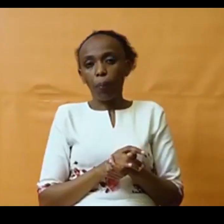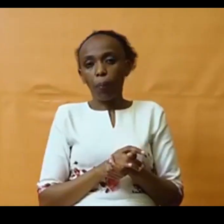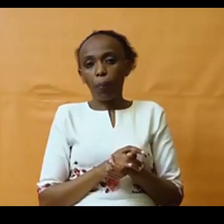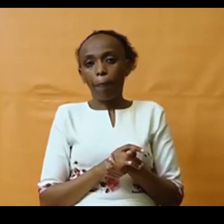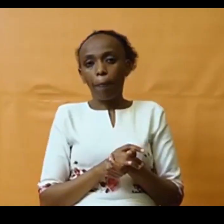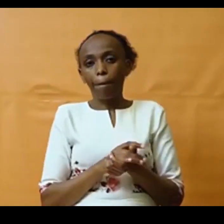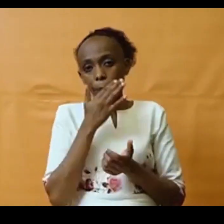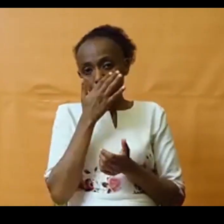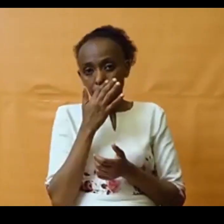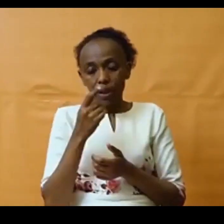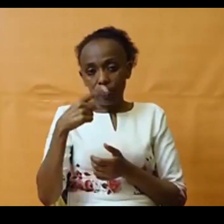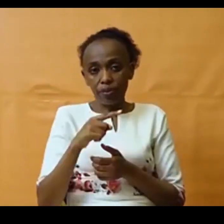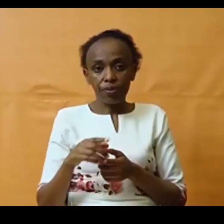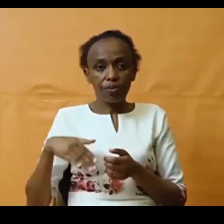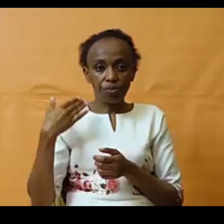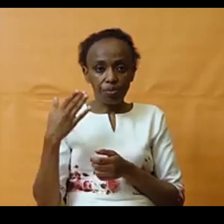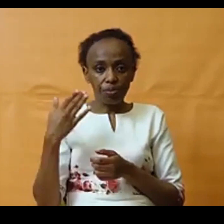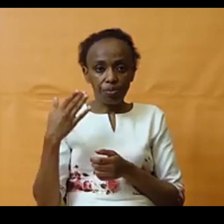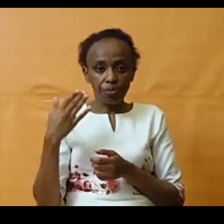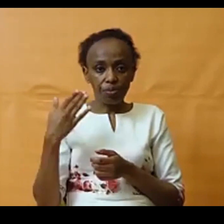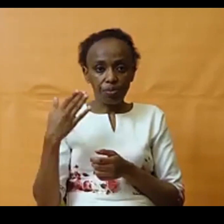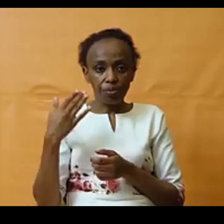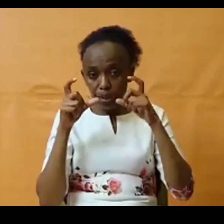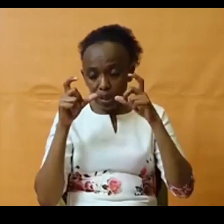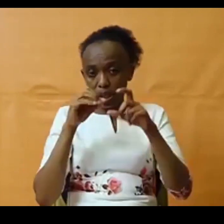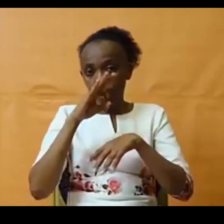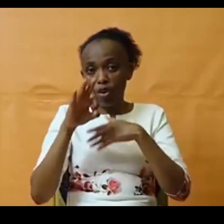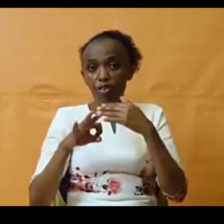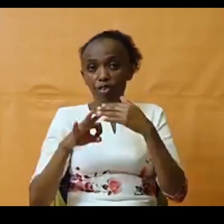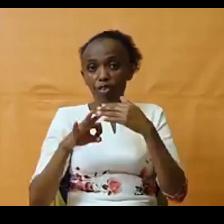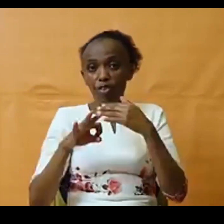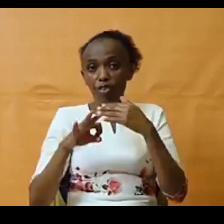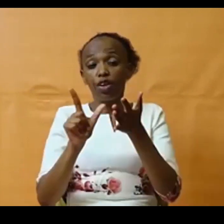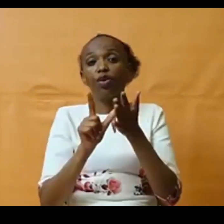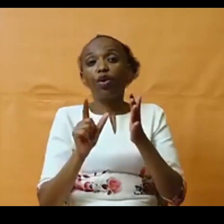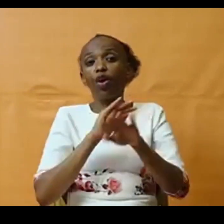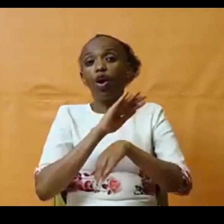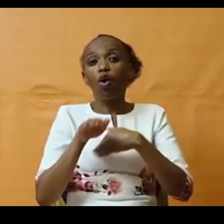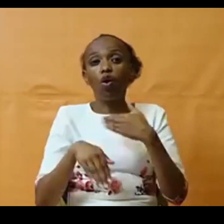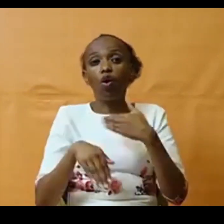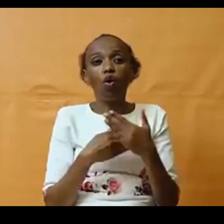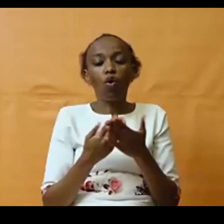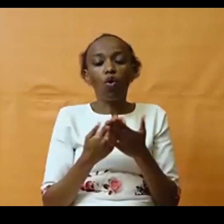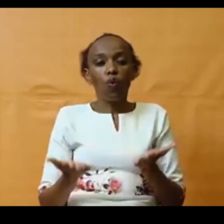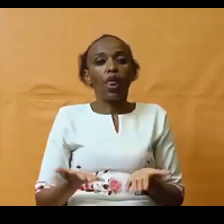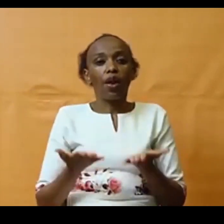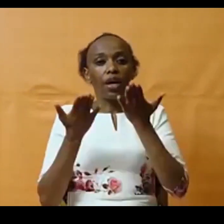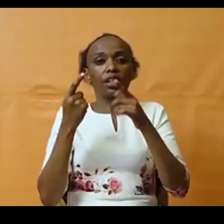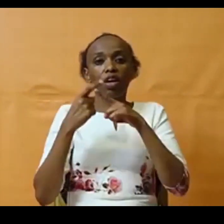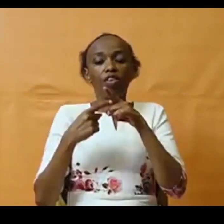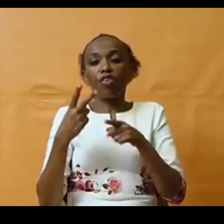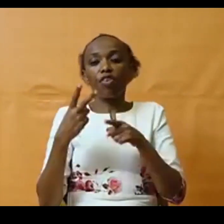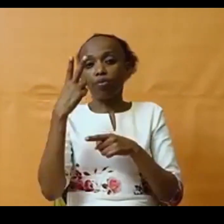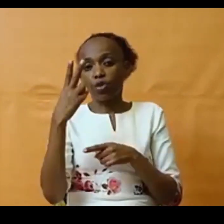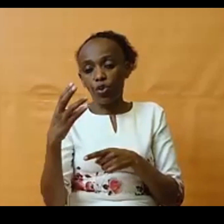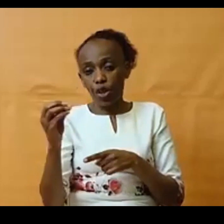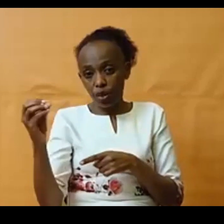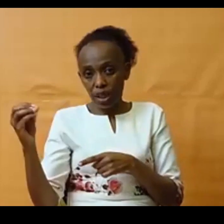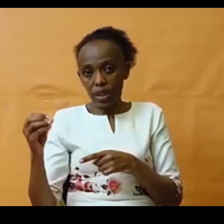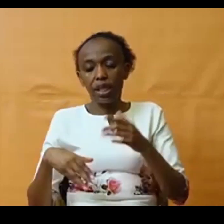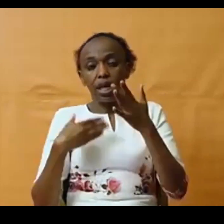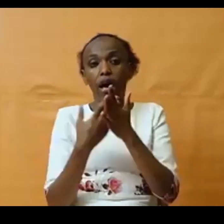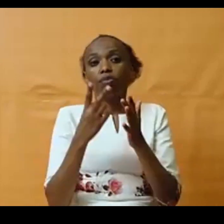We constantly see the pictures of Africa's debt as a whole being on the rise since 2000 and even